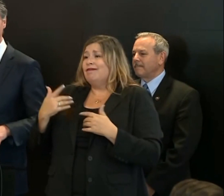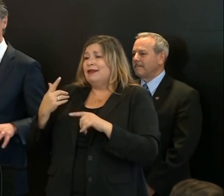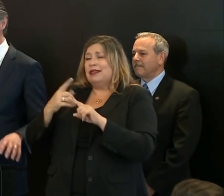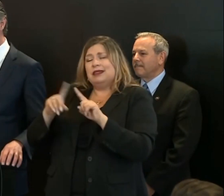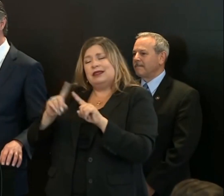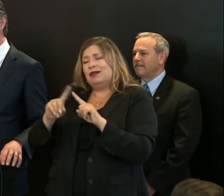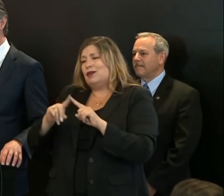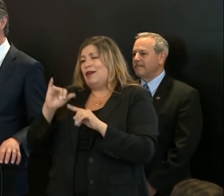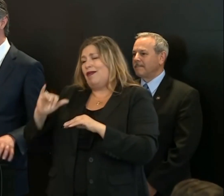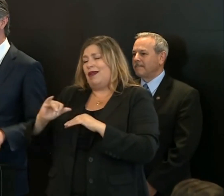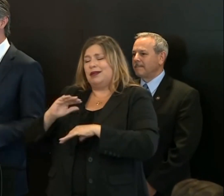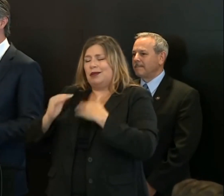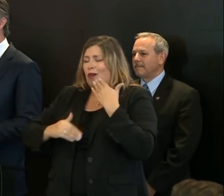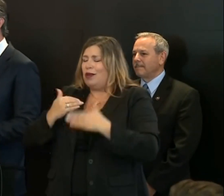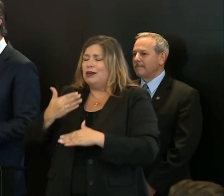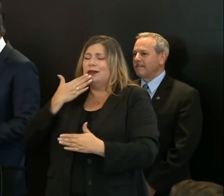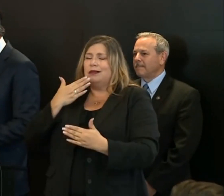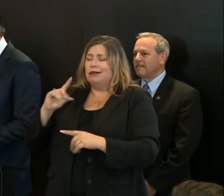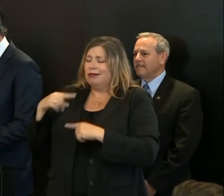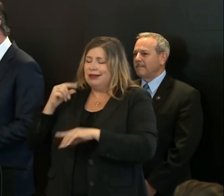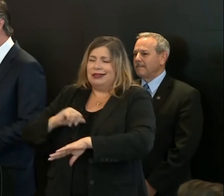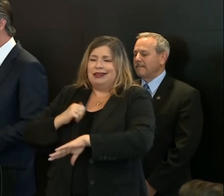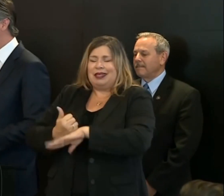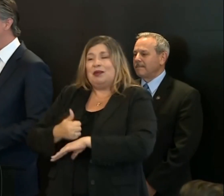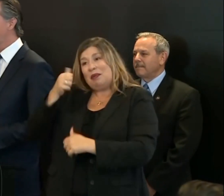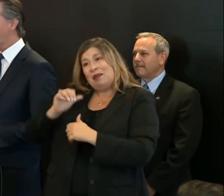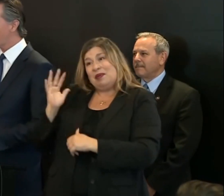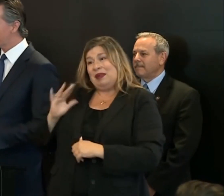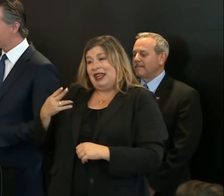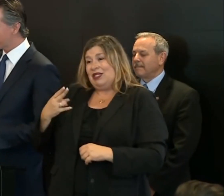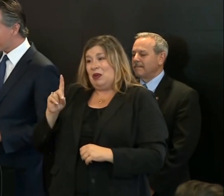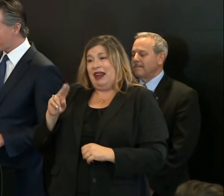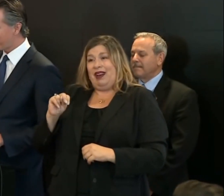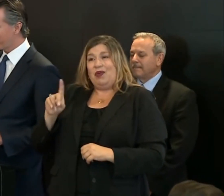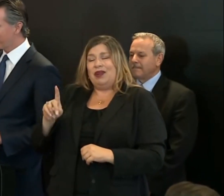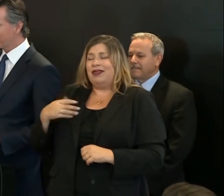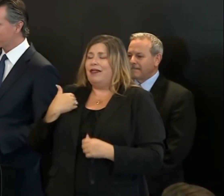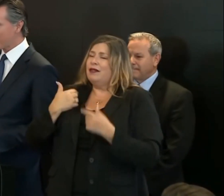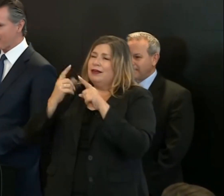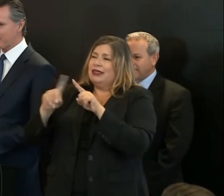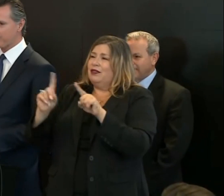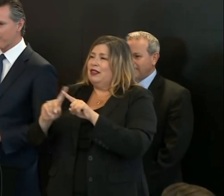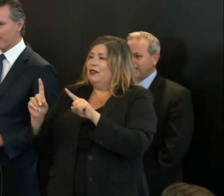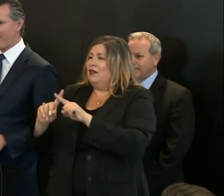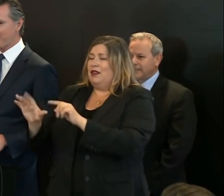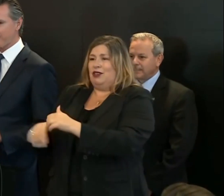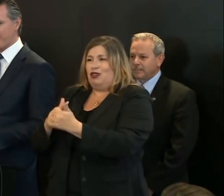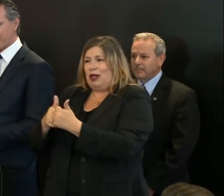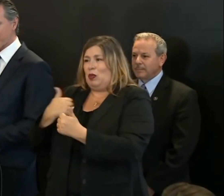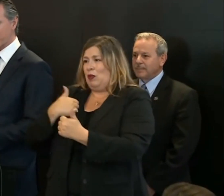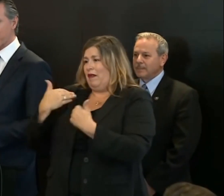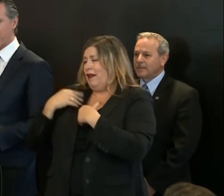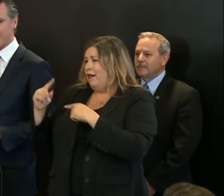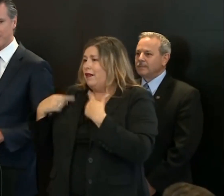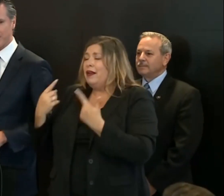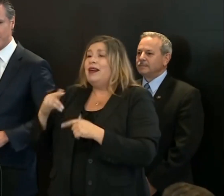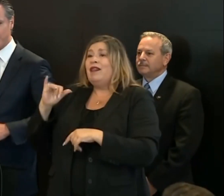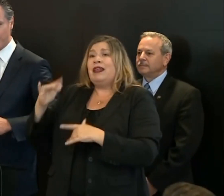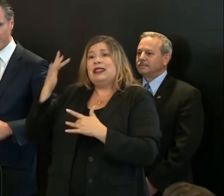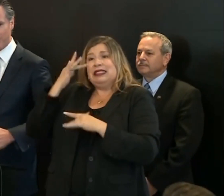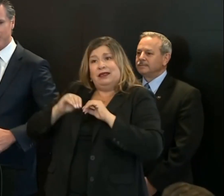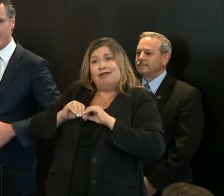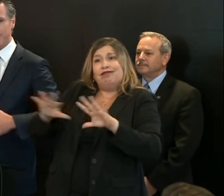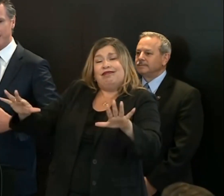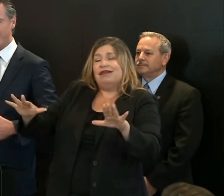protocols are well established. As I said, H1N1, all of these other challenges we've had in pandemics in the past,